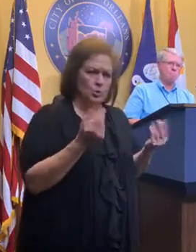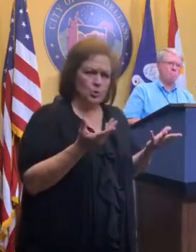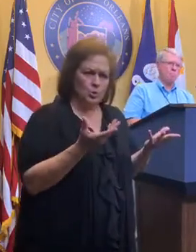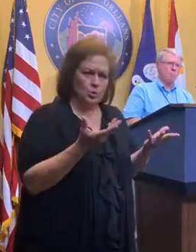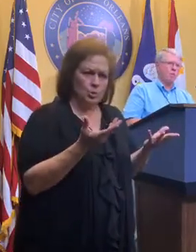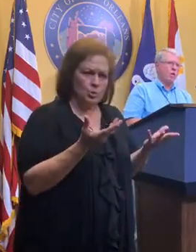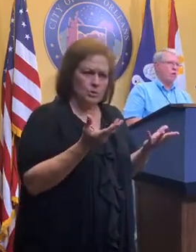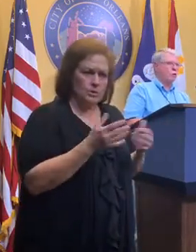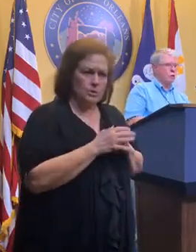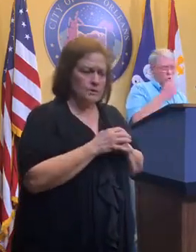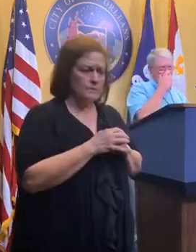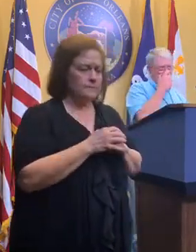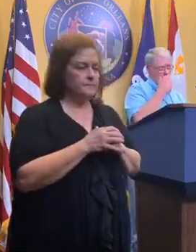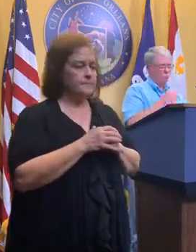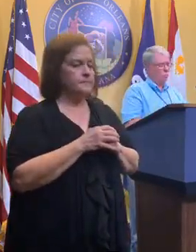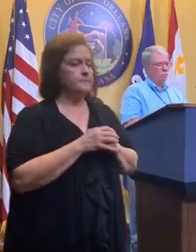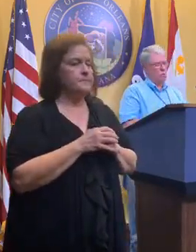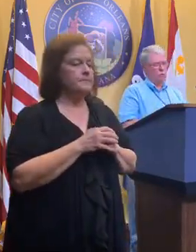EMDs trips off?